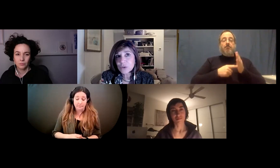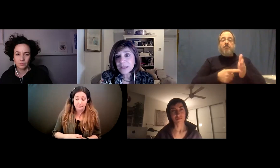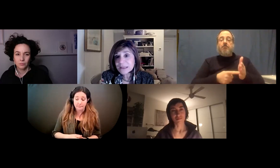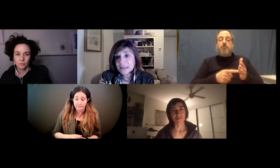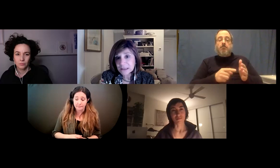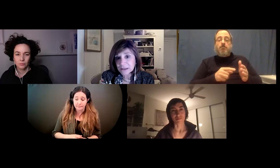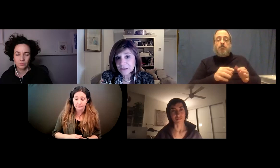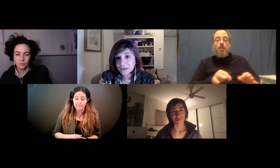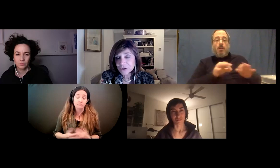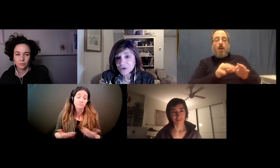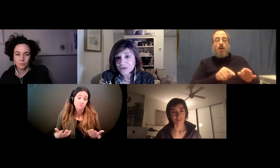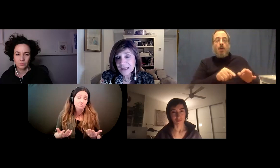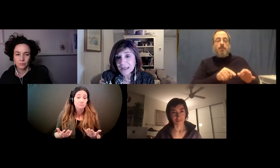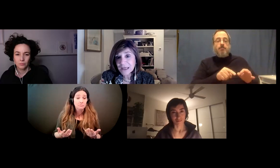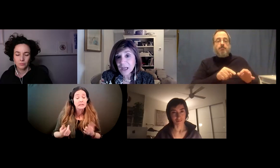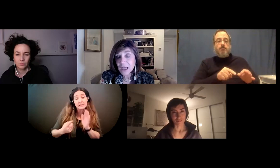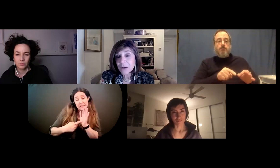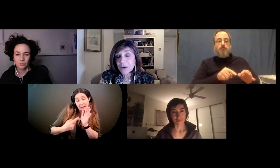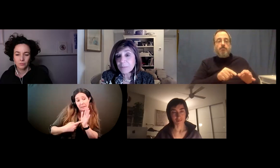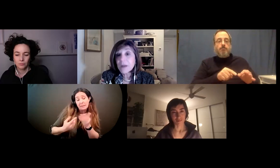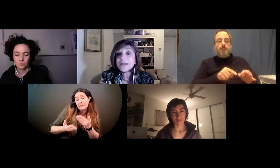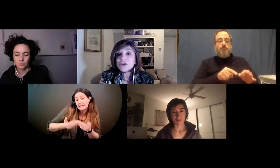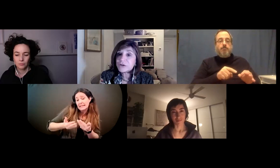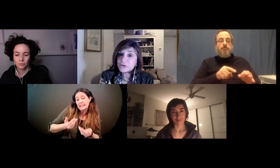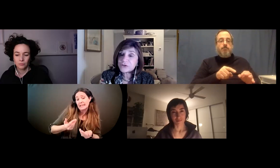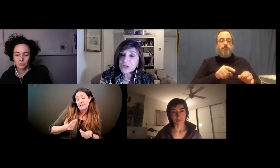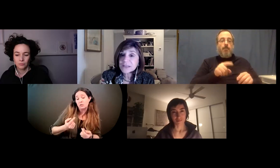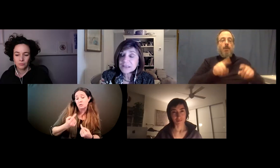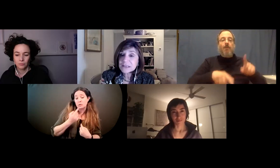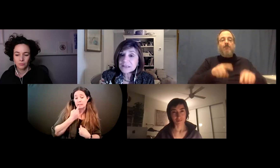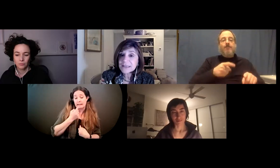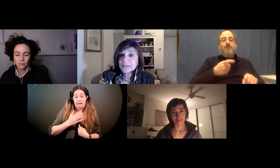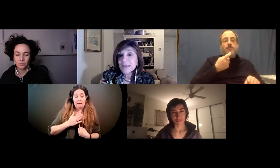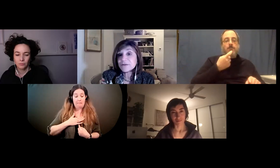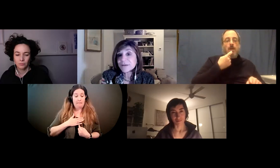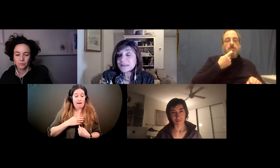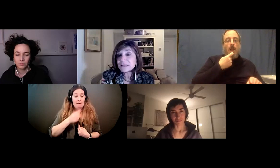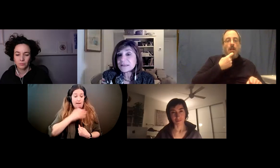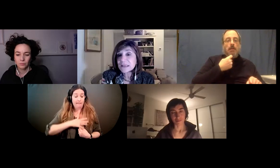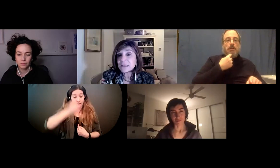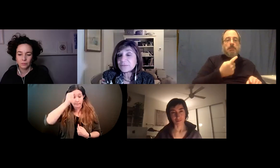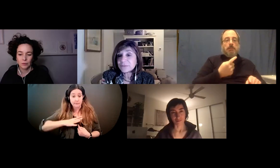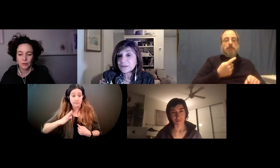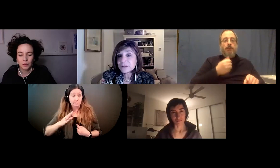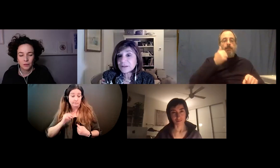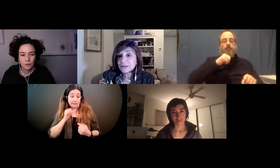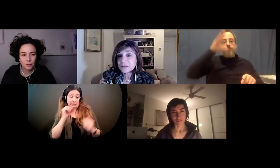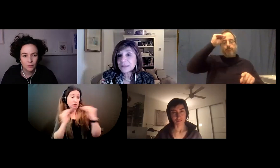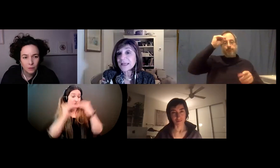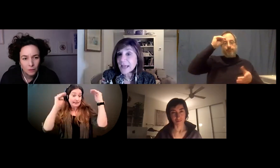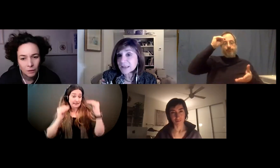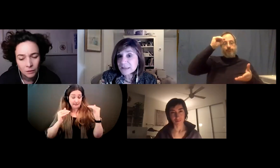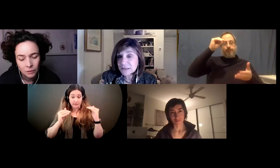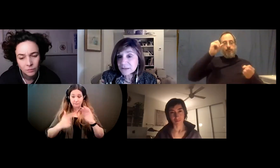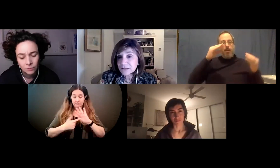it's so easy to say, my gender injustice has manifested itself